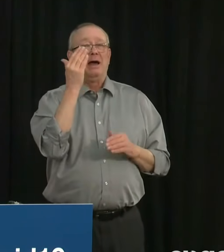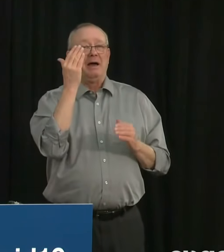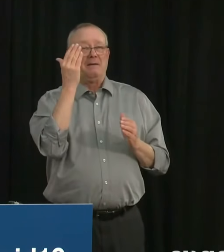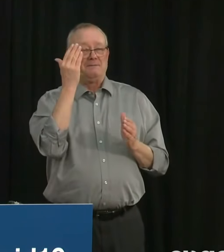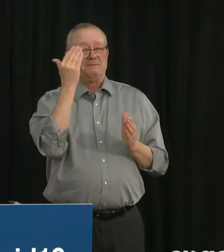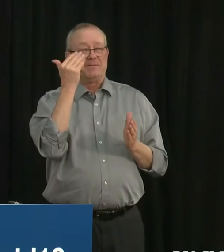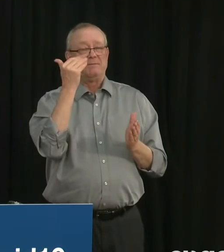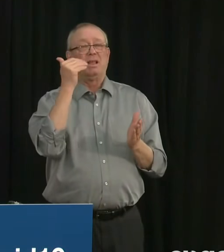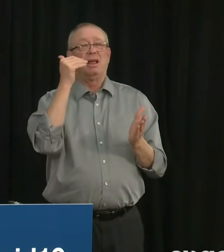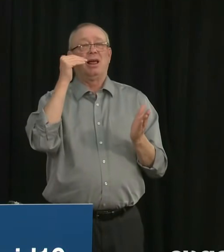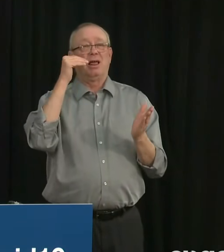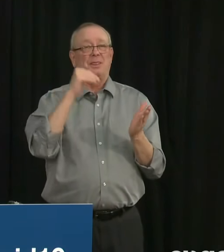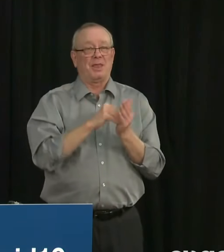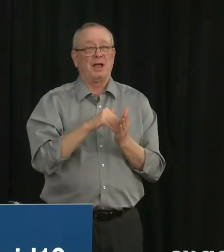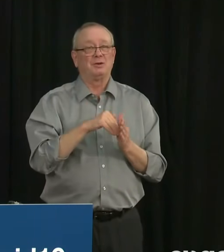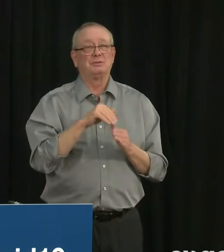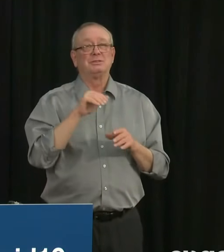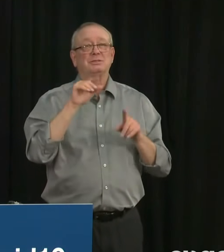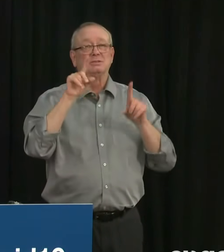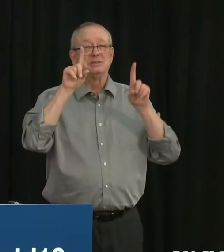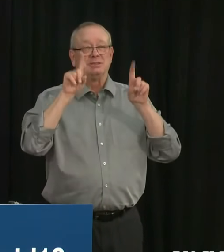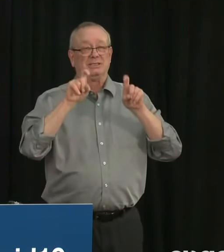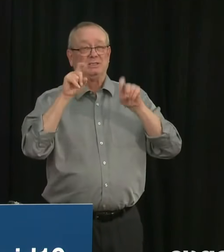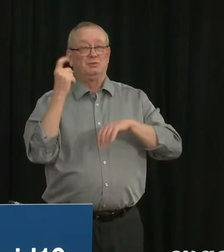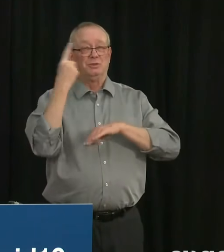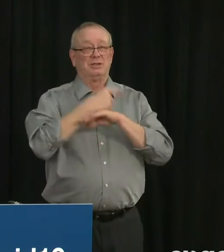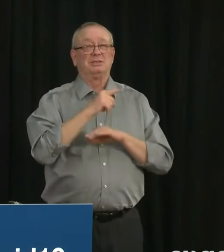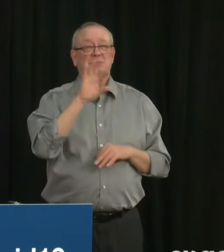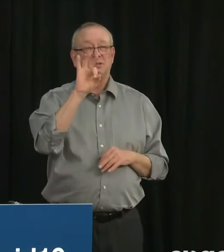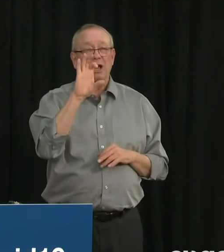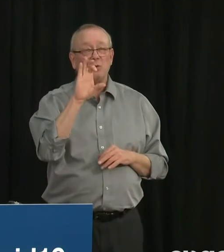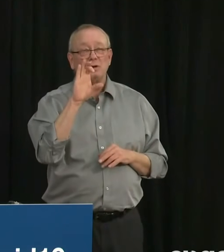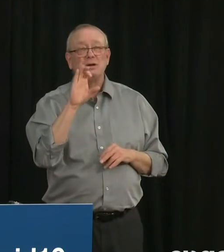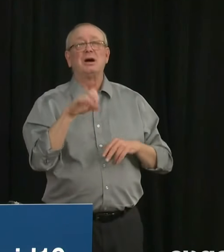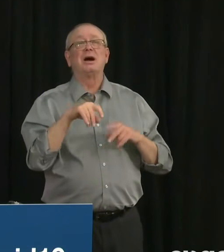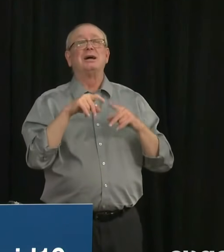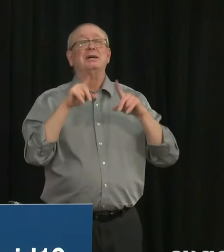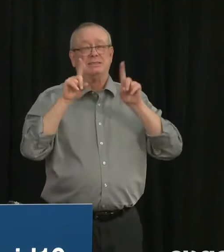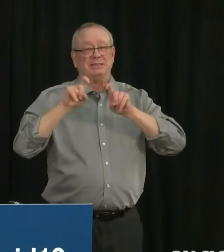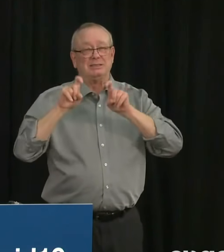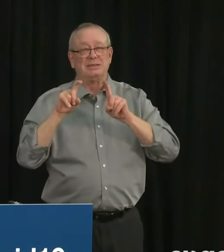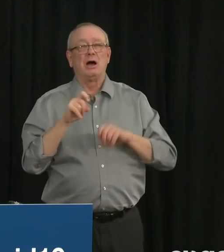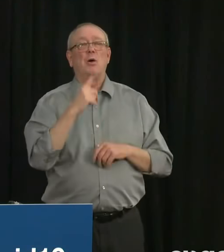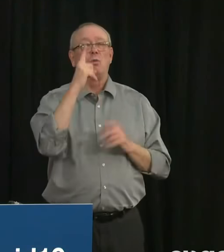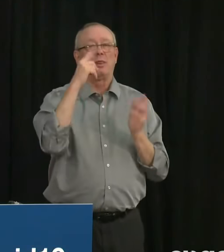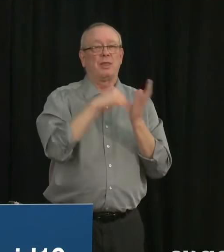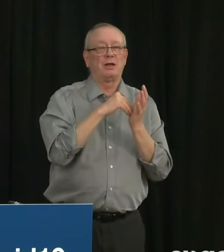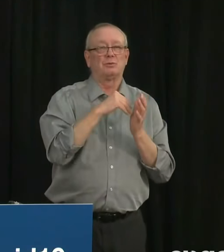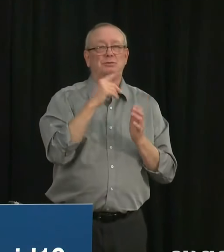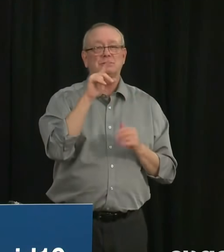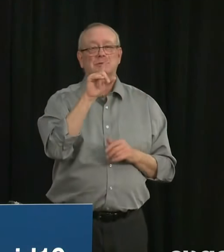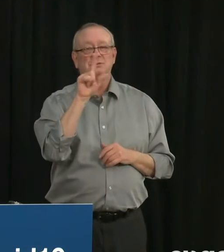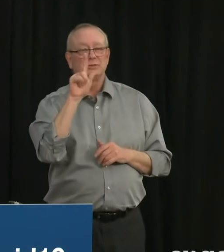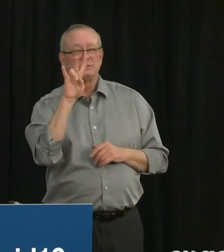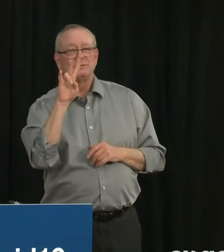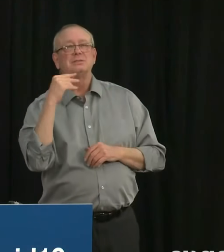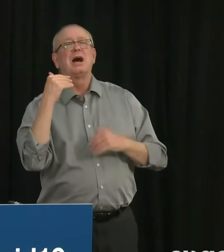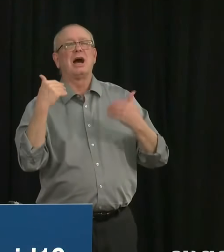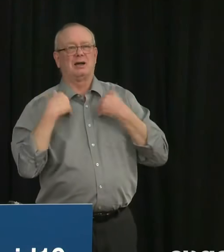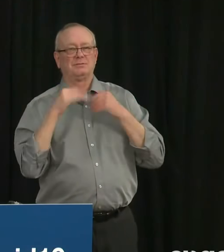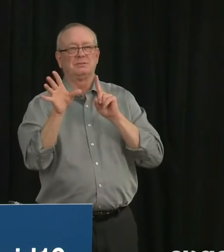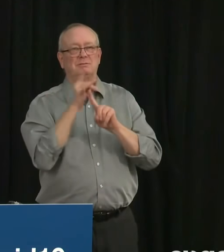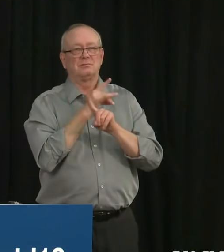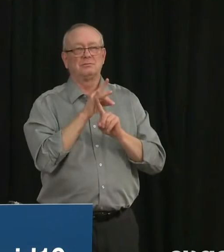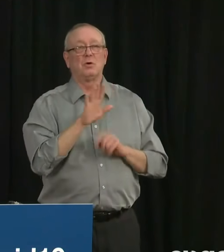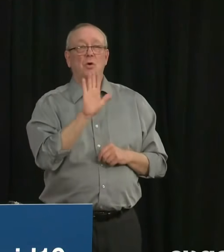Alberta, and about 15,900 tests were completed yesterday. This means that our provincial positivity